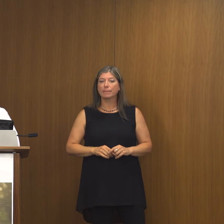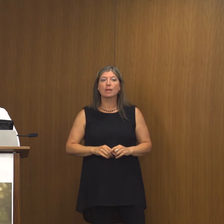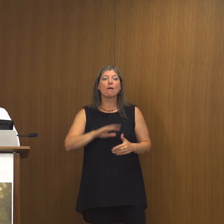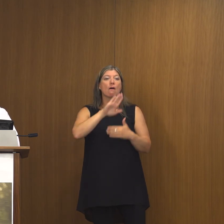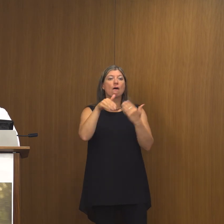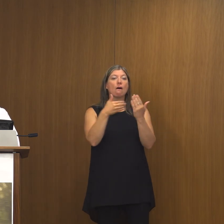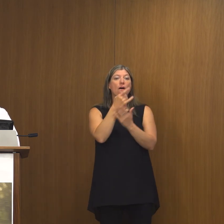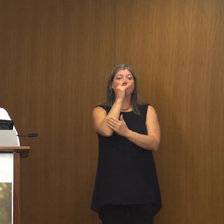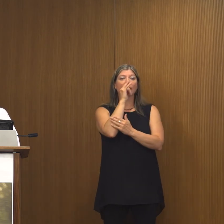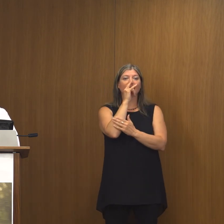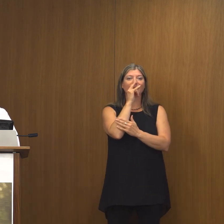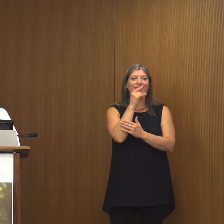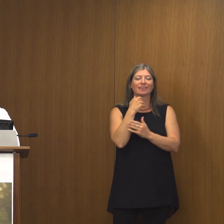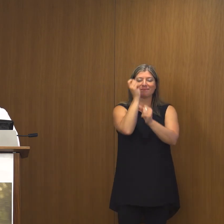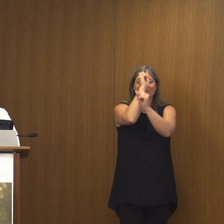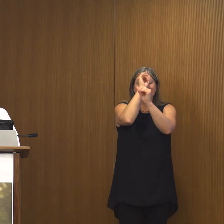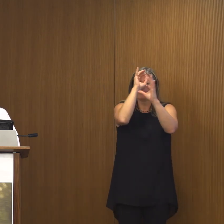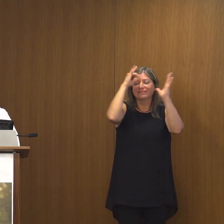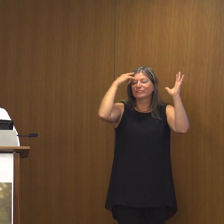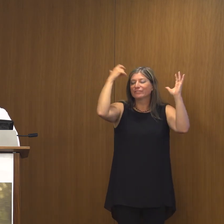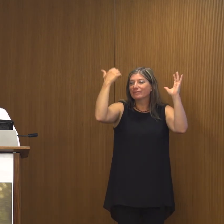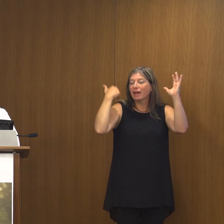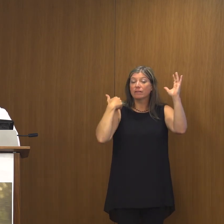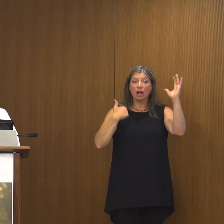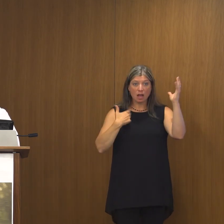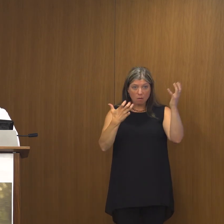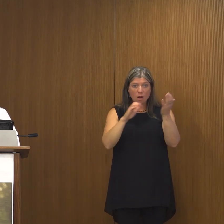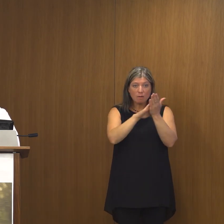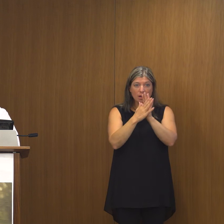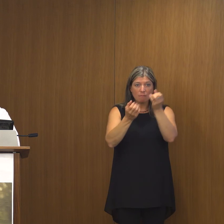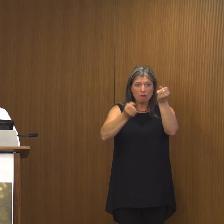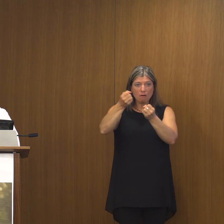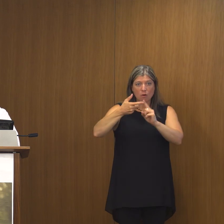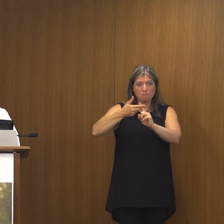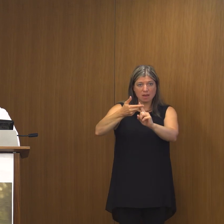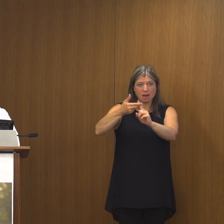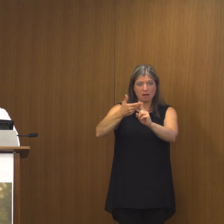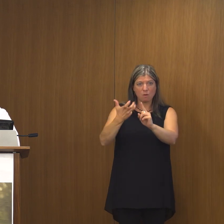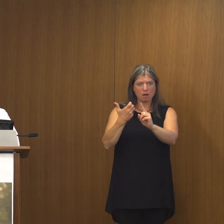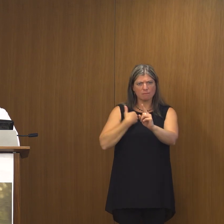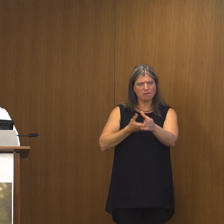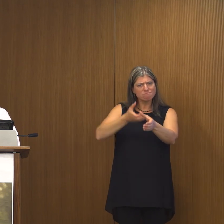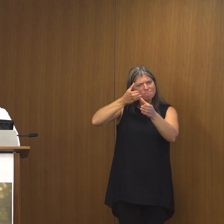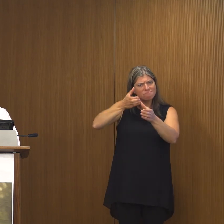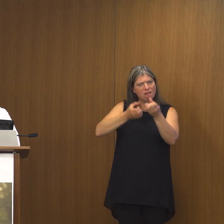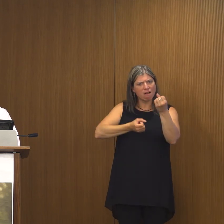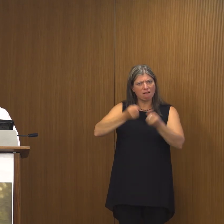All kids have hopes and dreams. I dream of being an auto mechanic because I have a good knowledge about